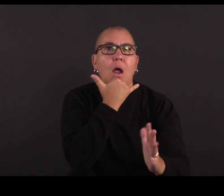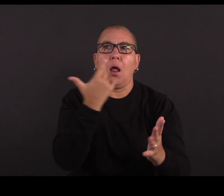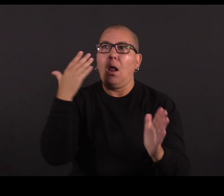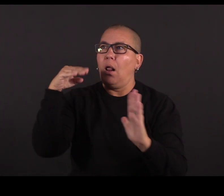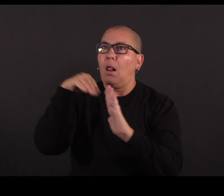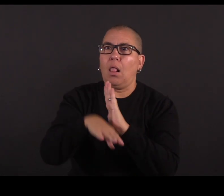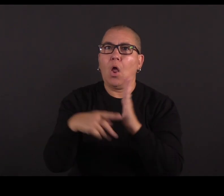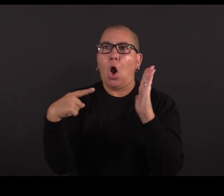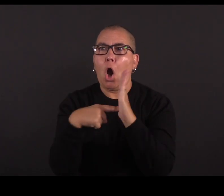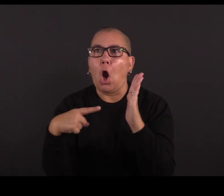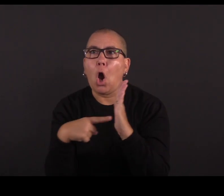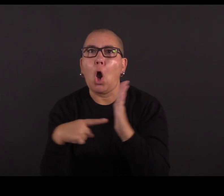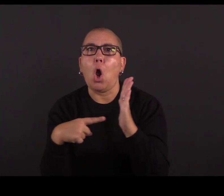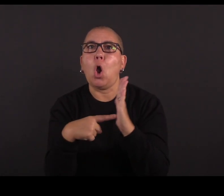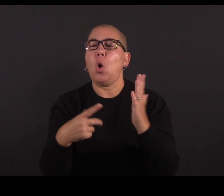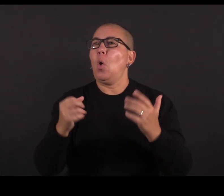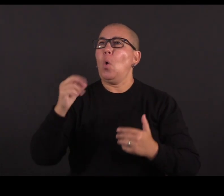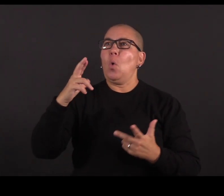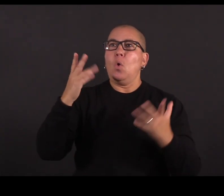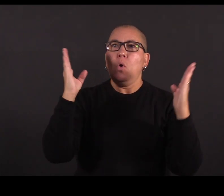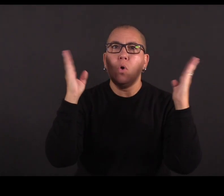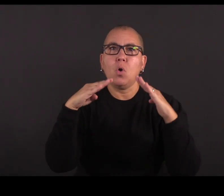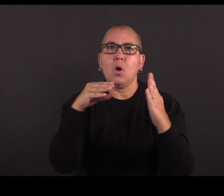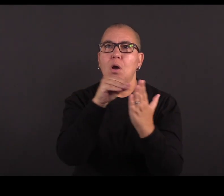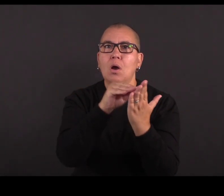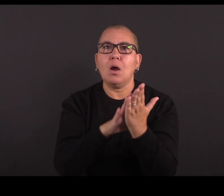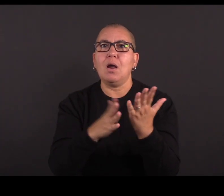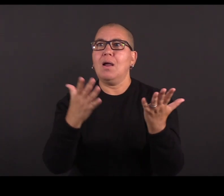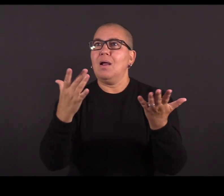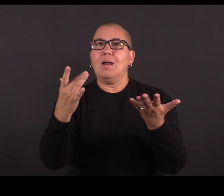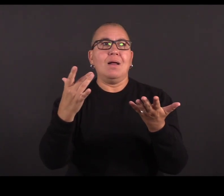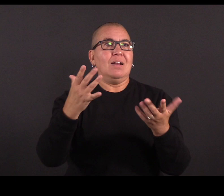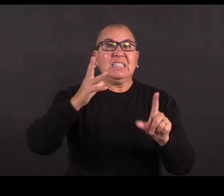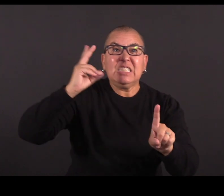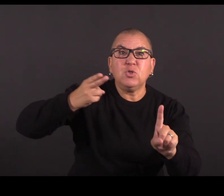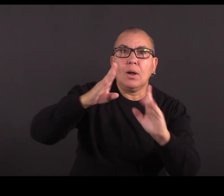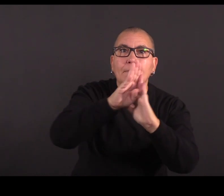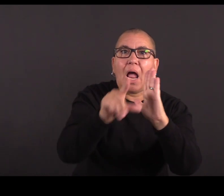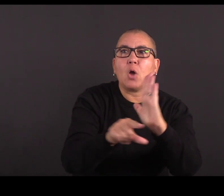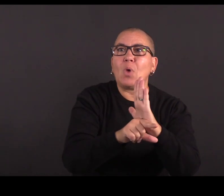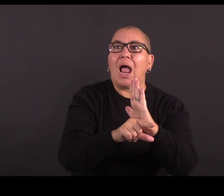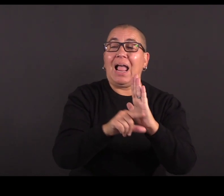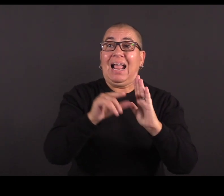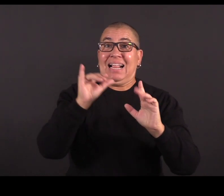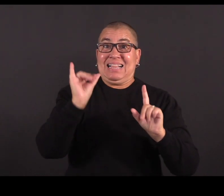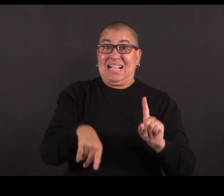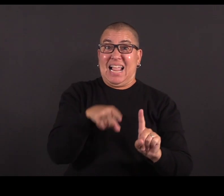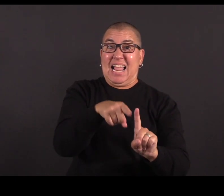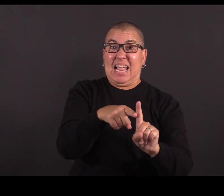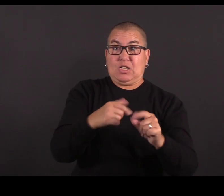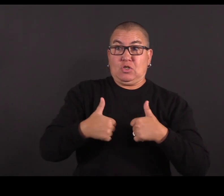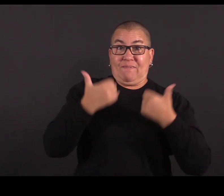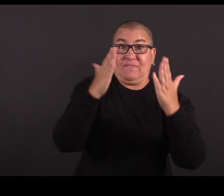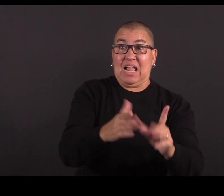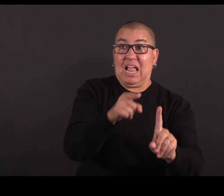criminal record, who may not pass tenant screening if they were to apply directly to the landlord.